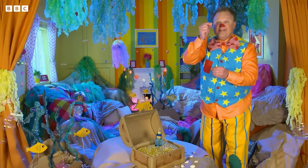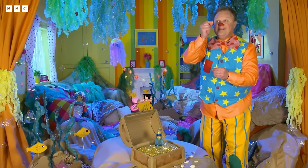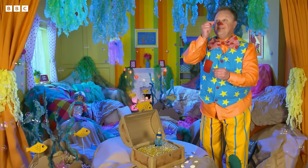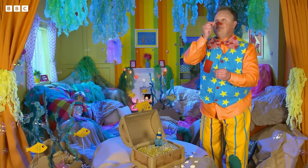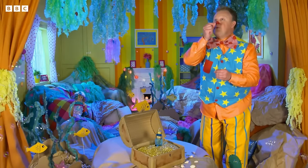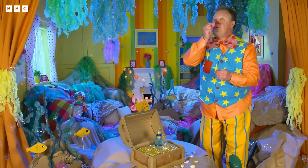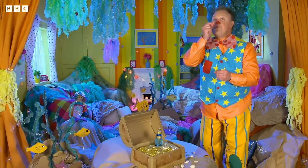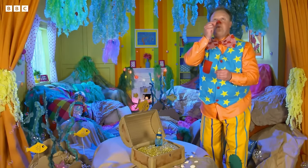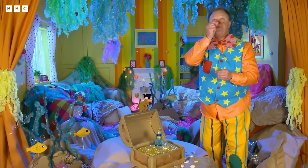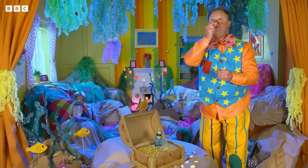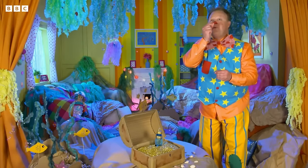Bubbles.